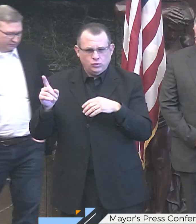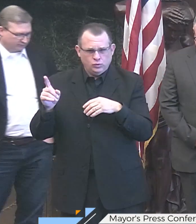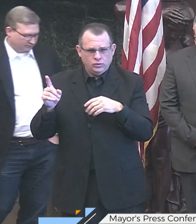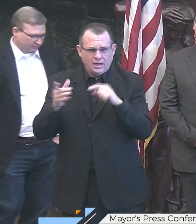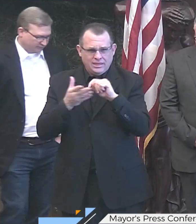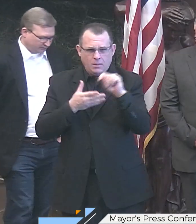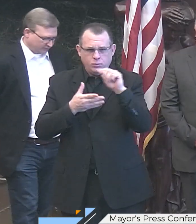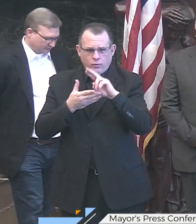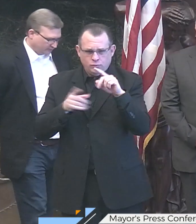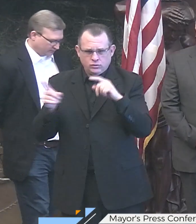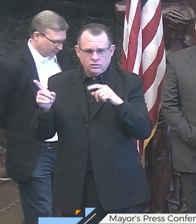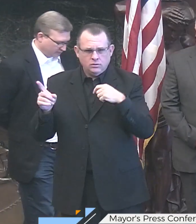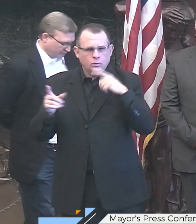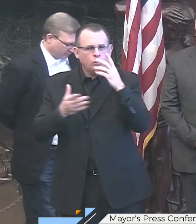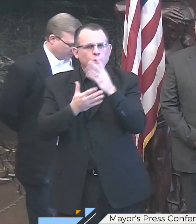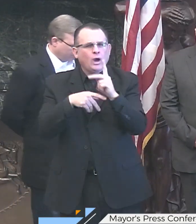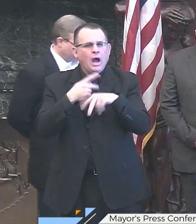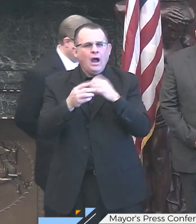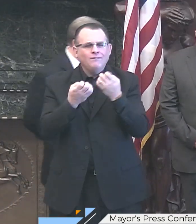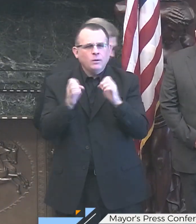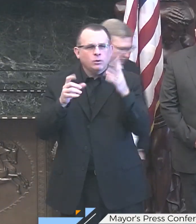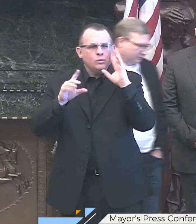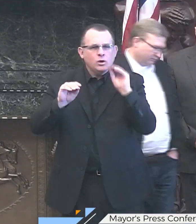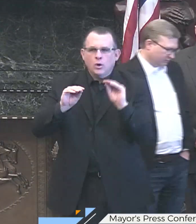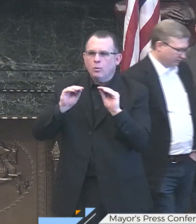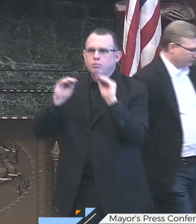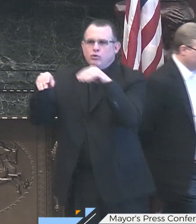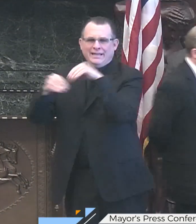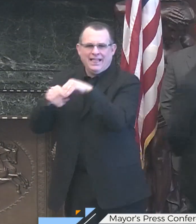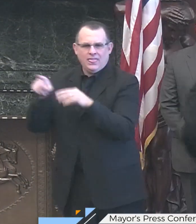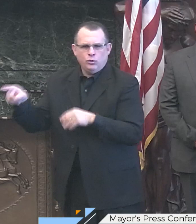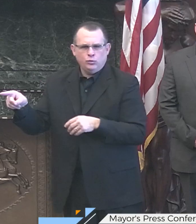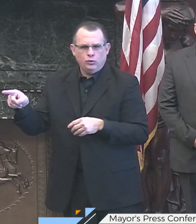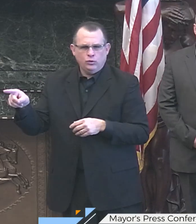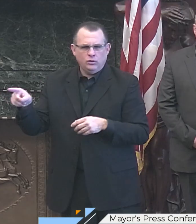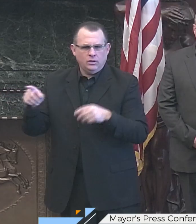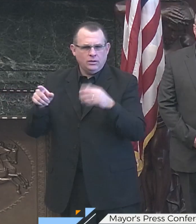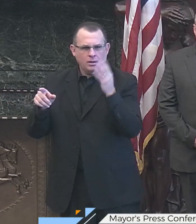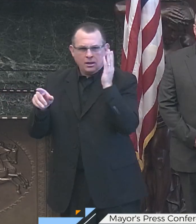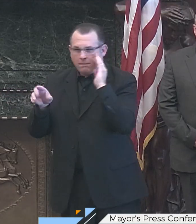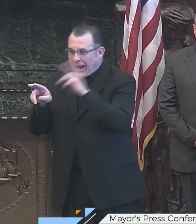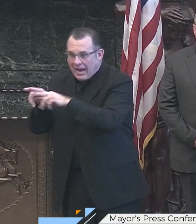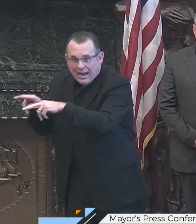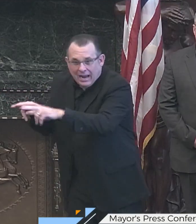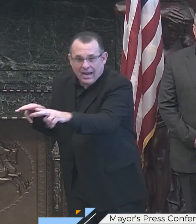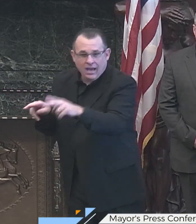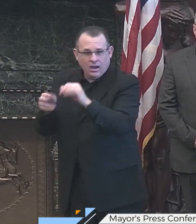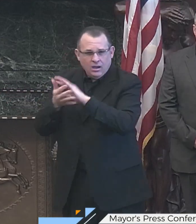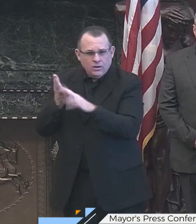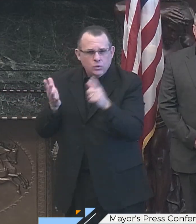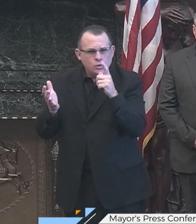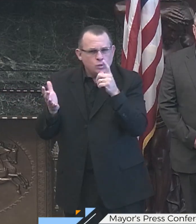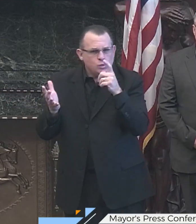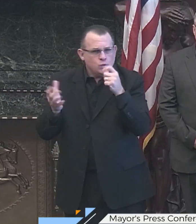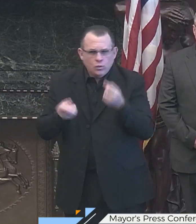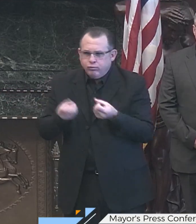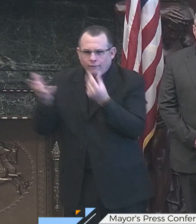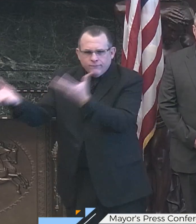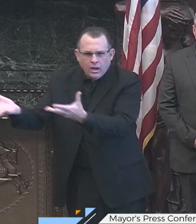of equipment is being placed in there, cots and so forth? Who's providing that equipment, and who's paying for